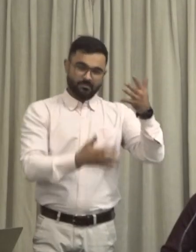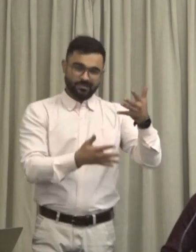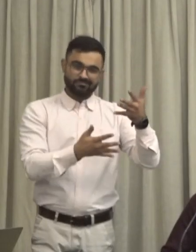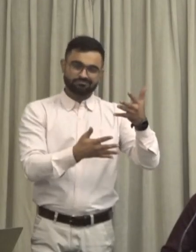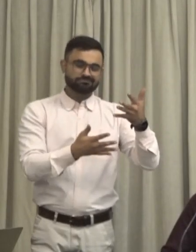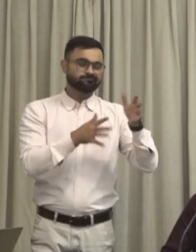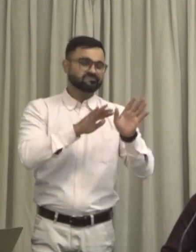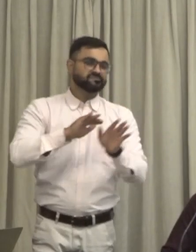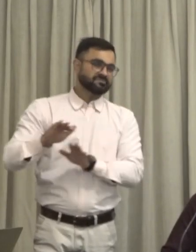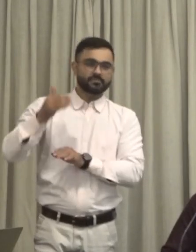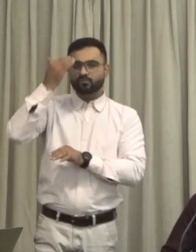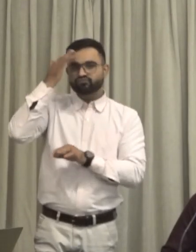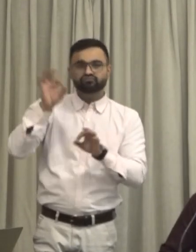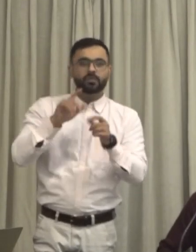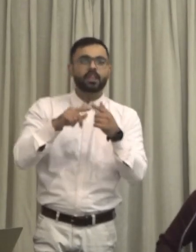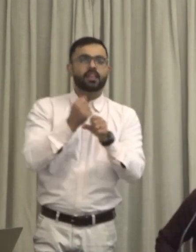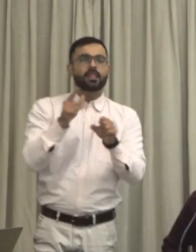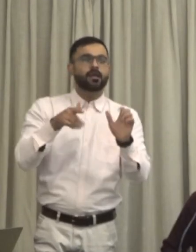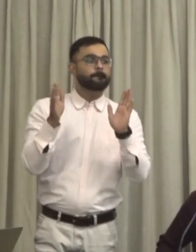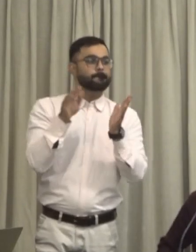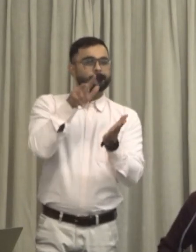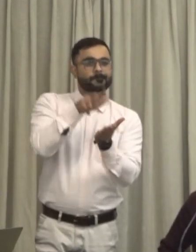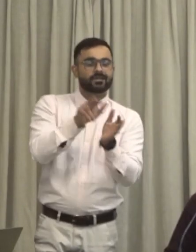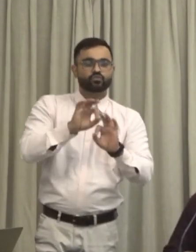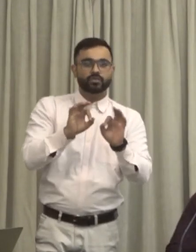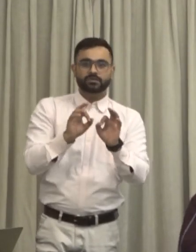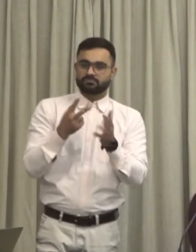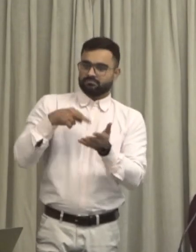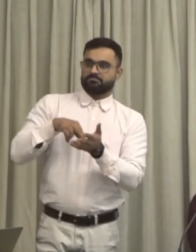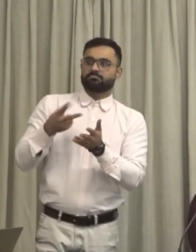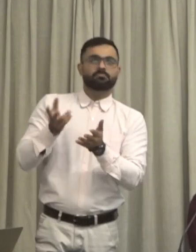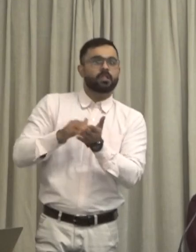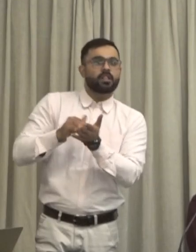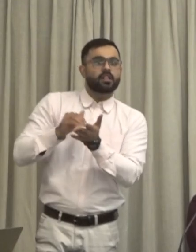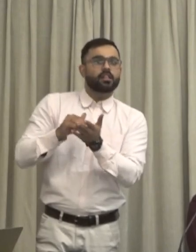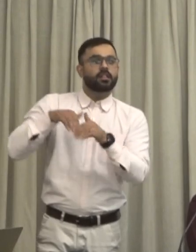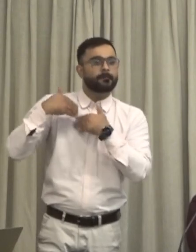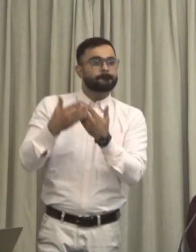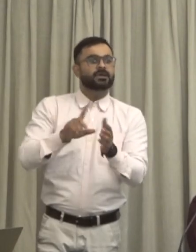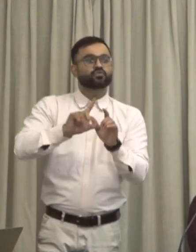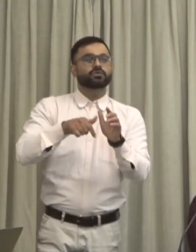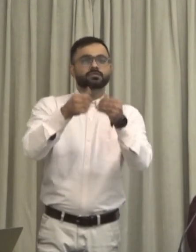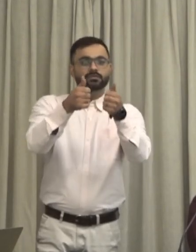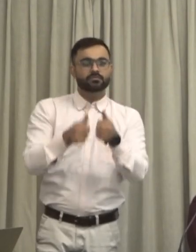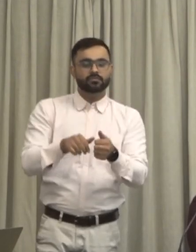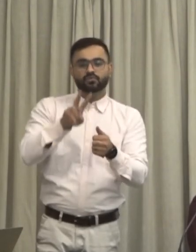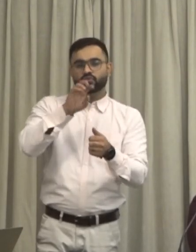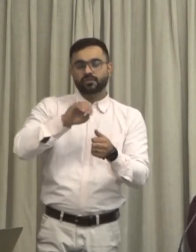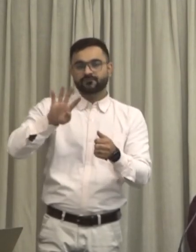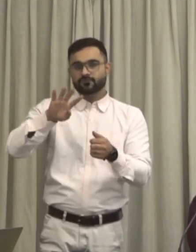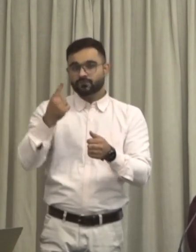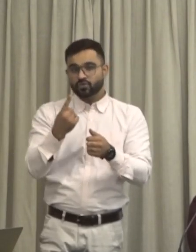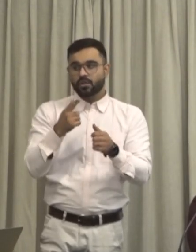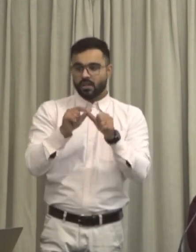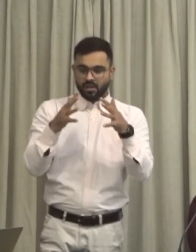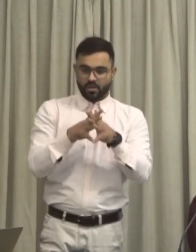void, not recognized legally. And this stand was reiterated in a later report, the 241st report of the